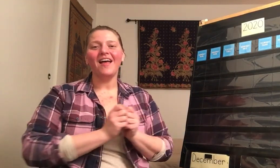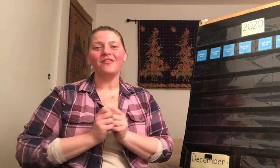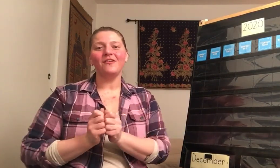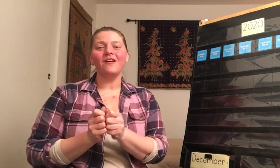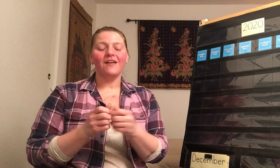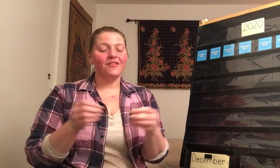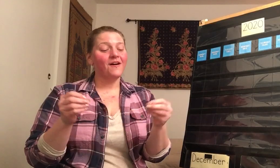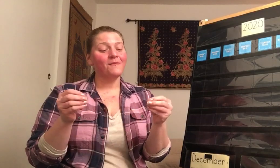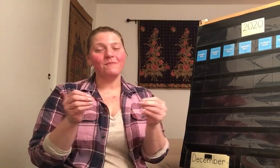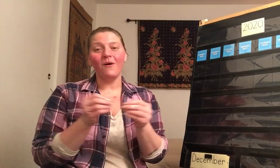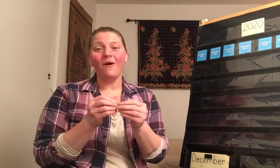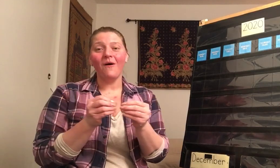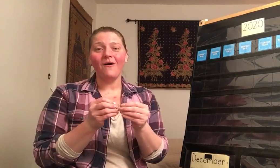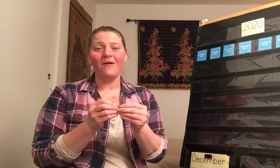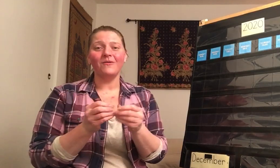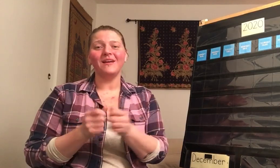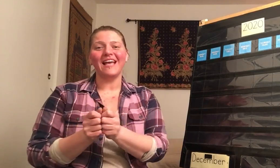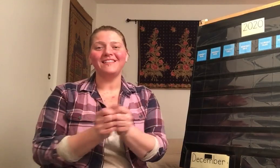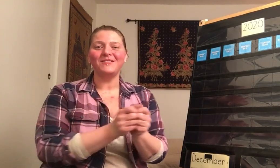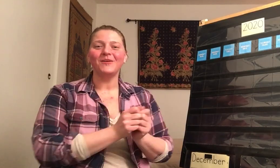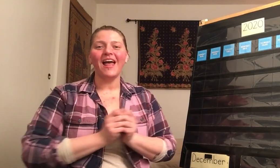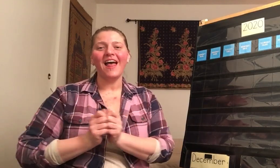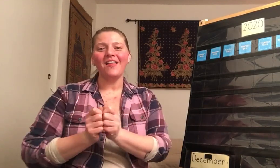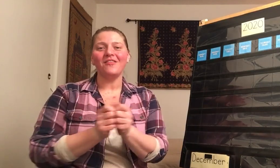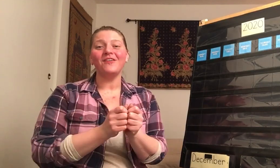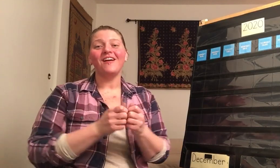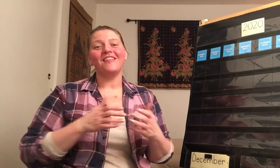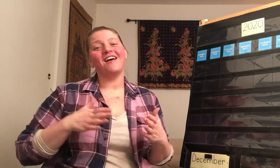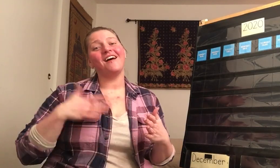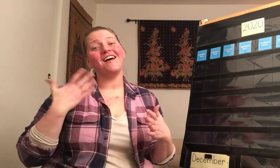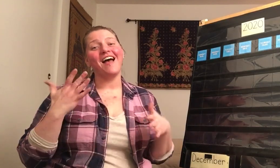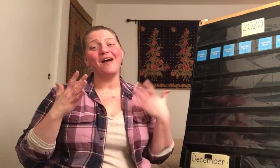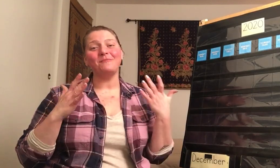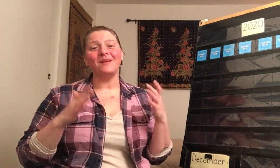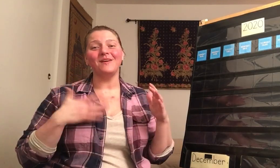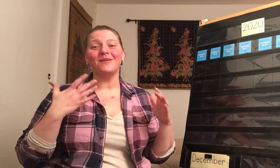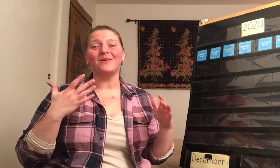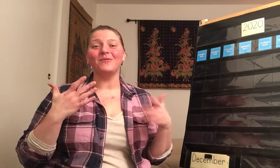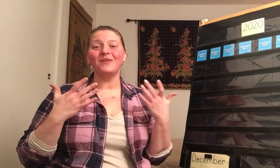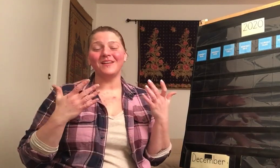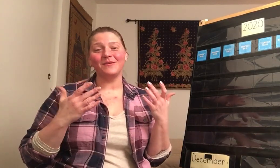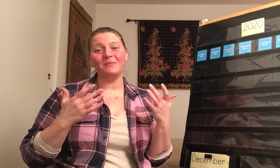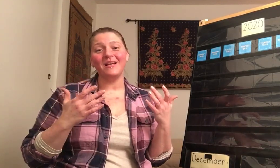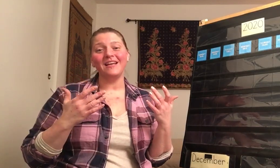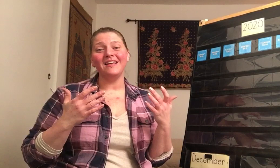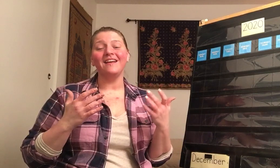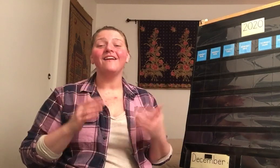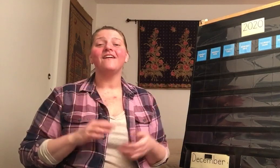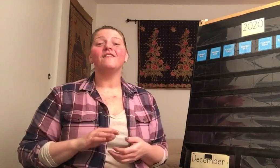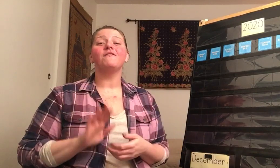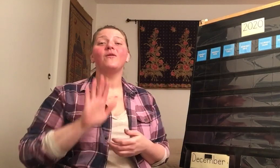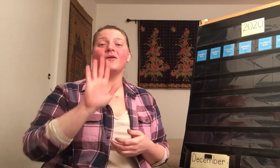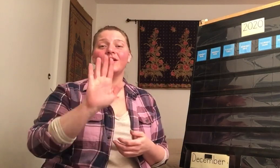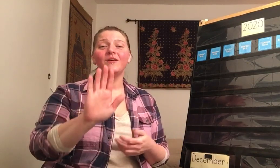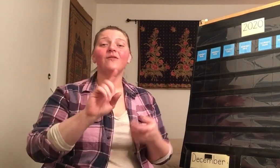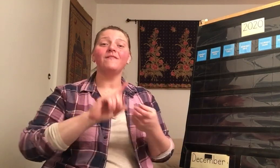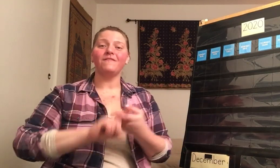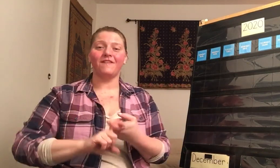together, the more we get together, the happier we'll be. For your